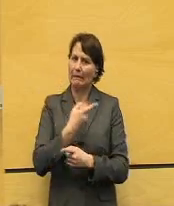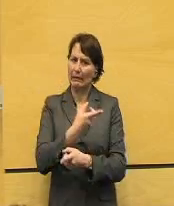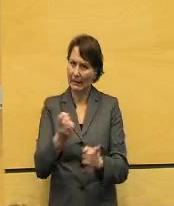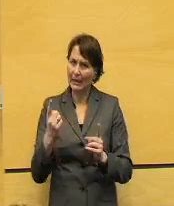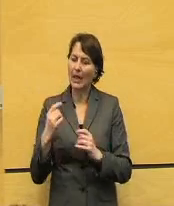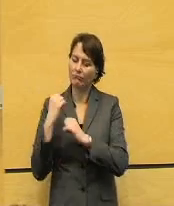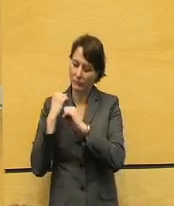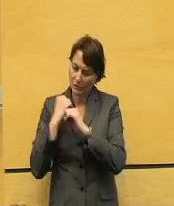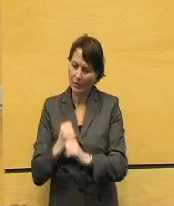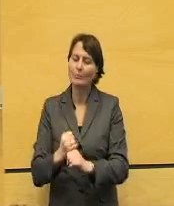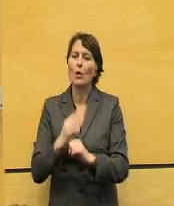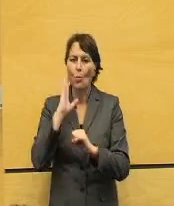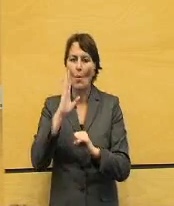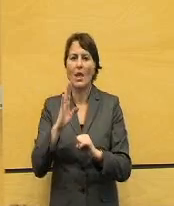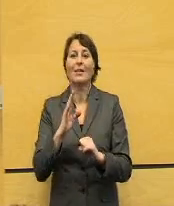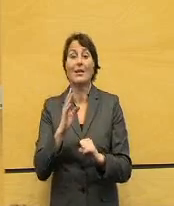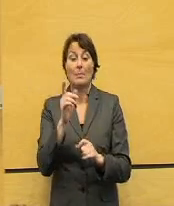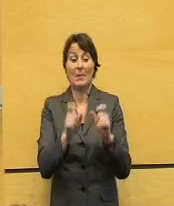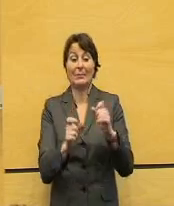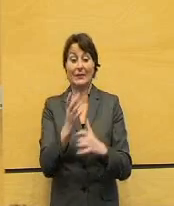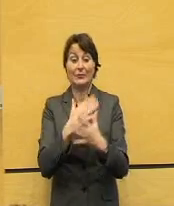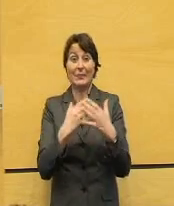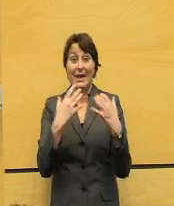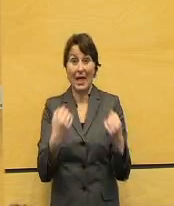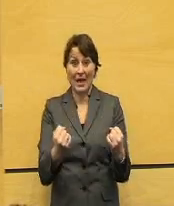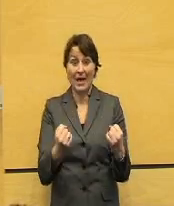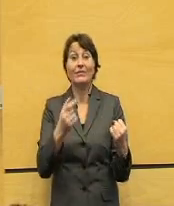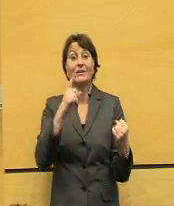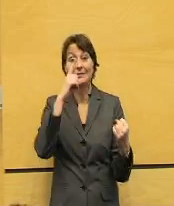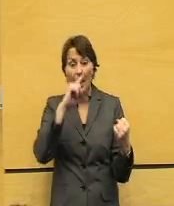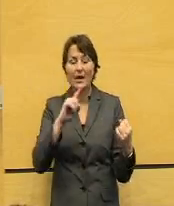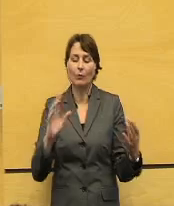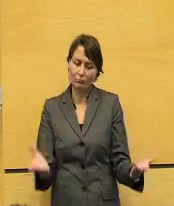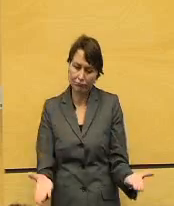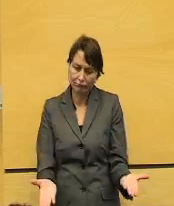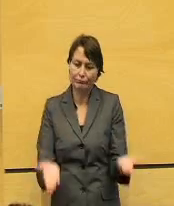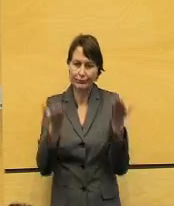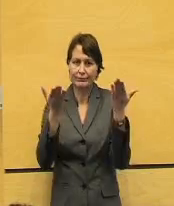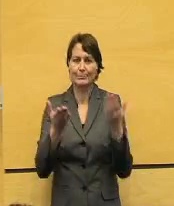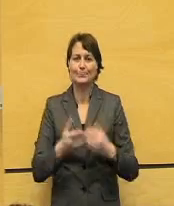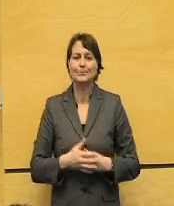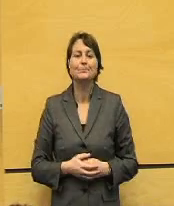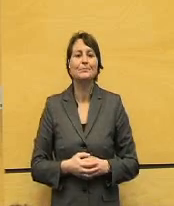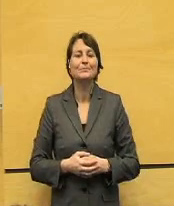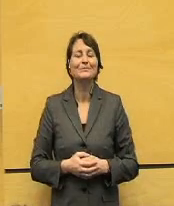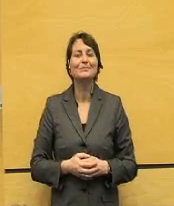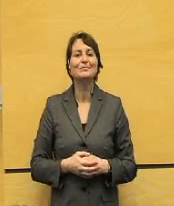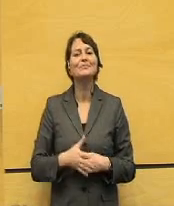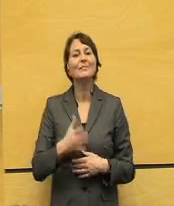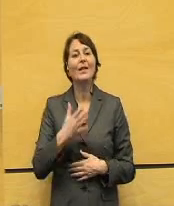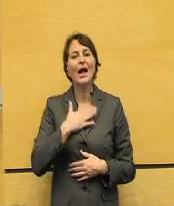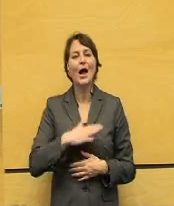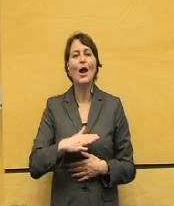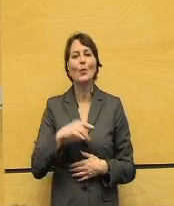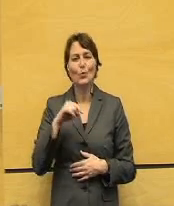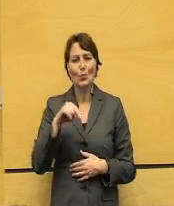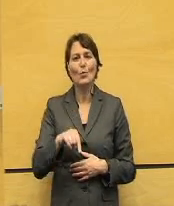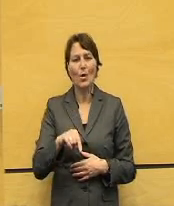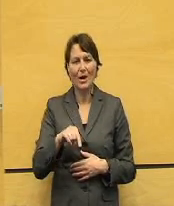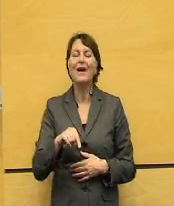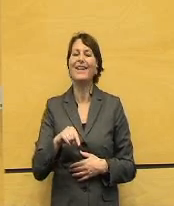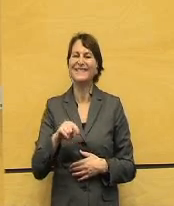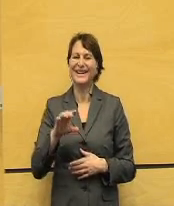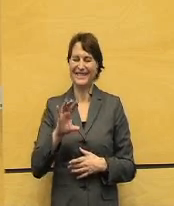rights of persons with disability. First, allow me to elaborate on the national budget for persons